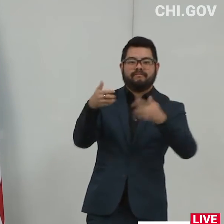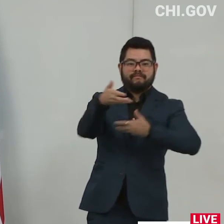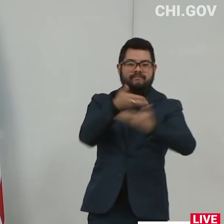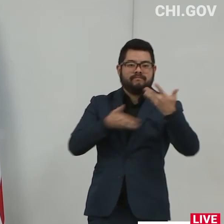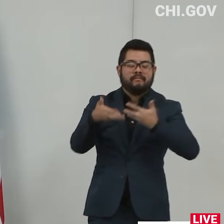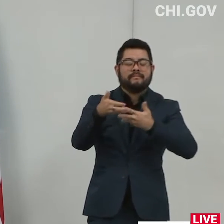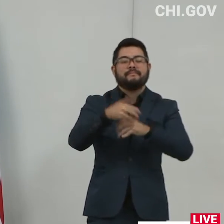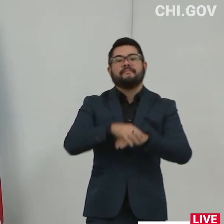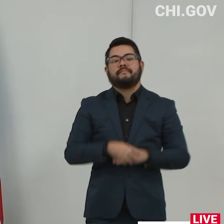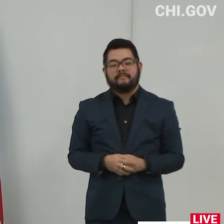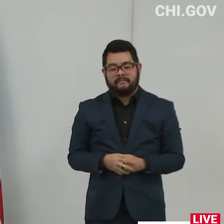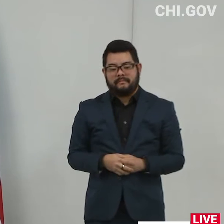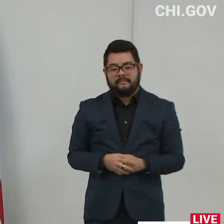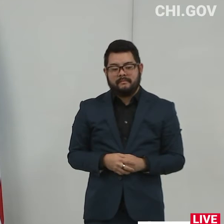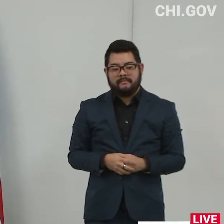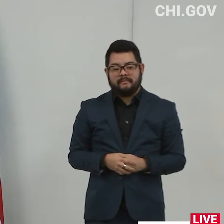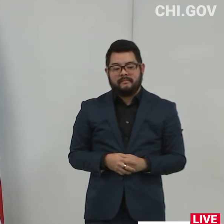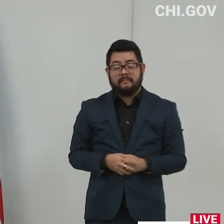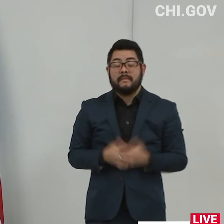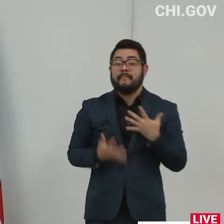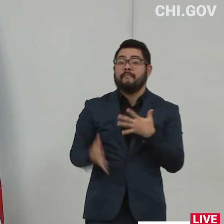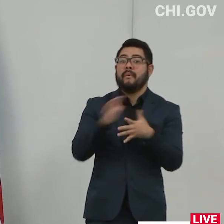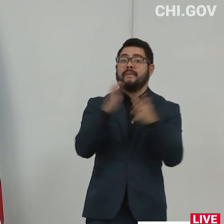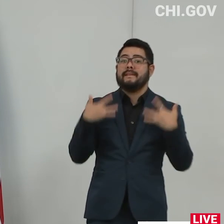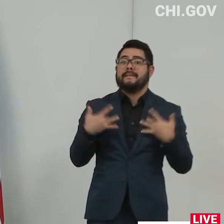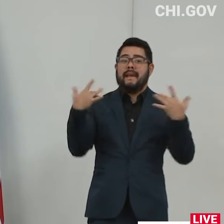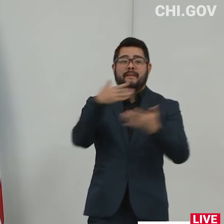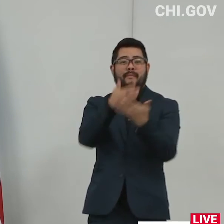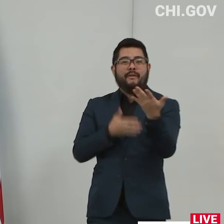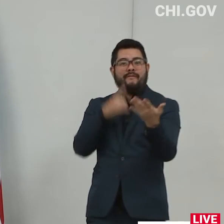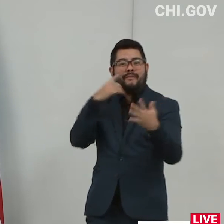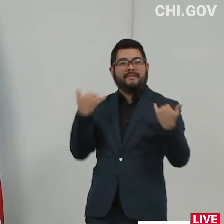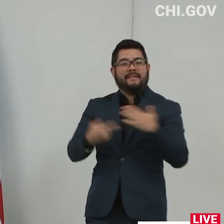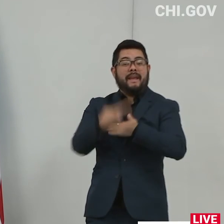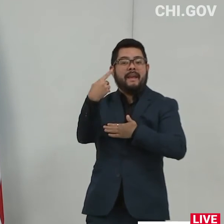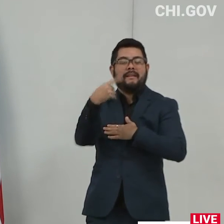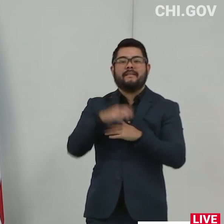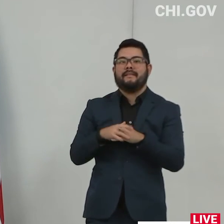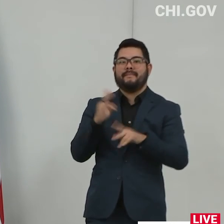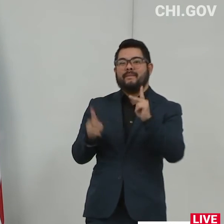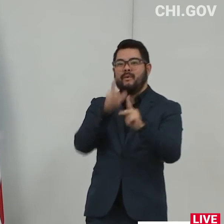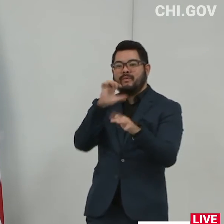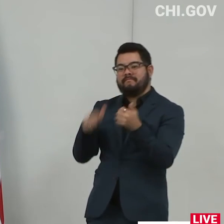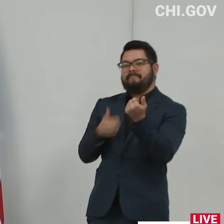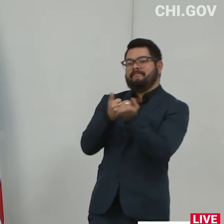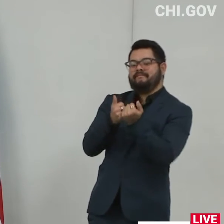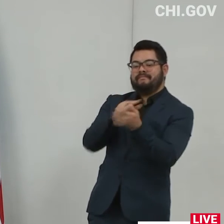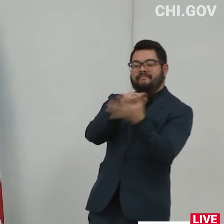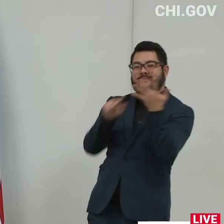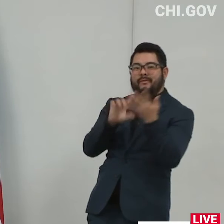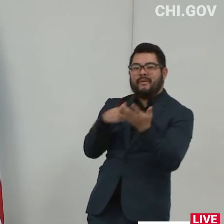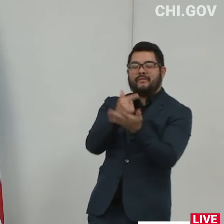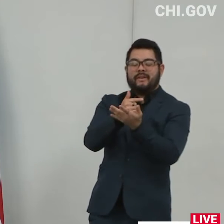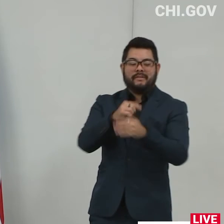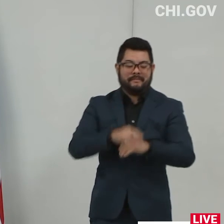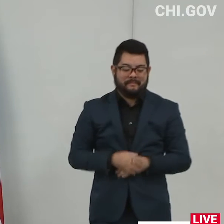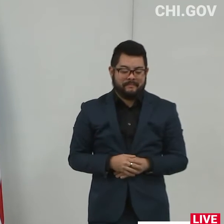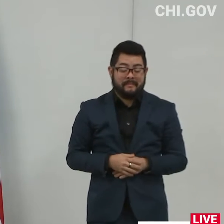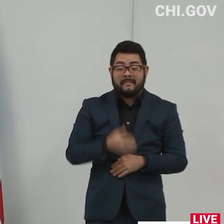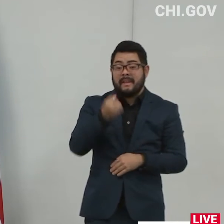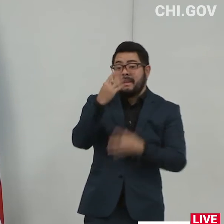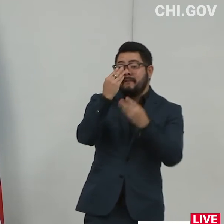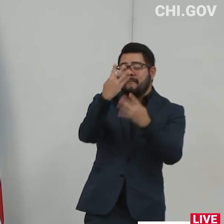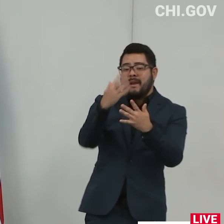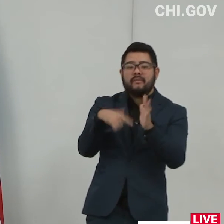today. The most exciting aspect of today's news is the faces behind these numbers. Data shows that students